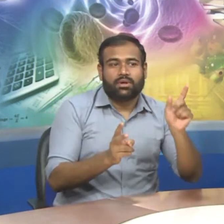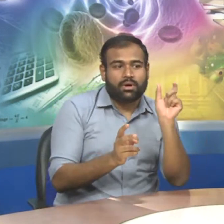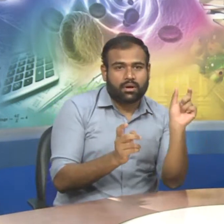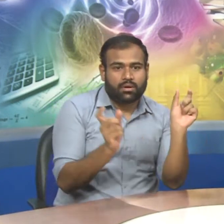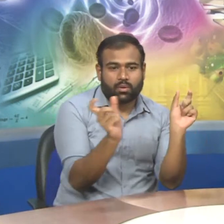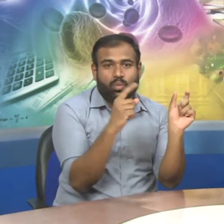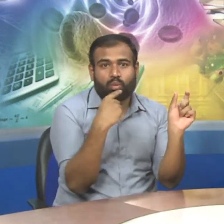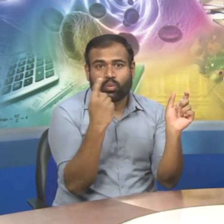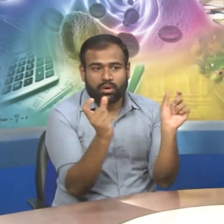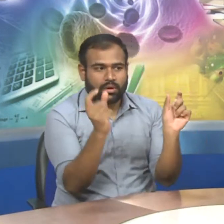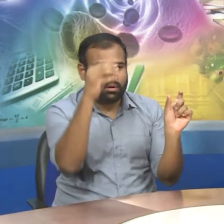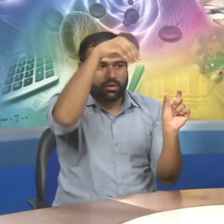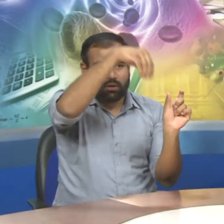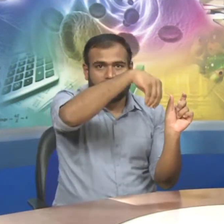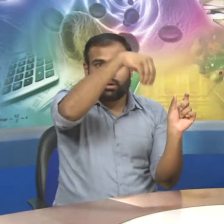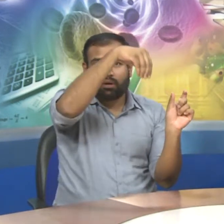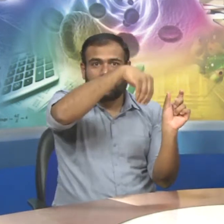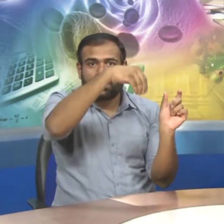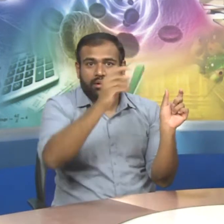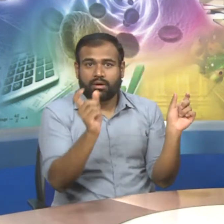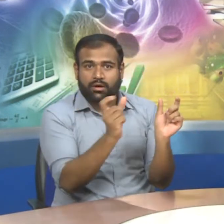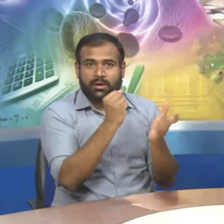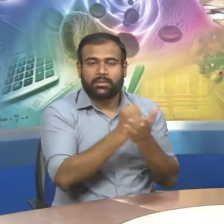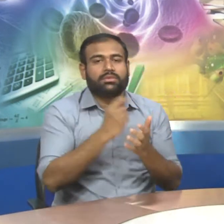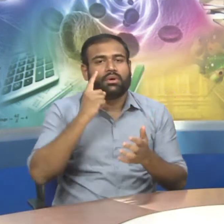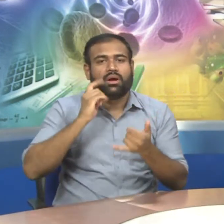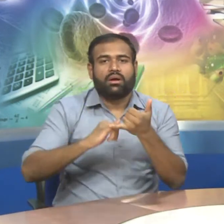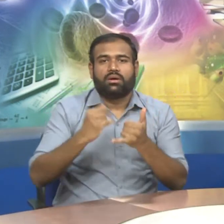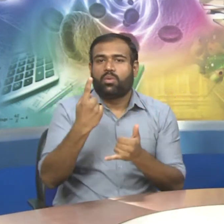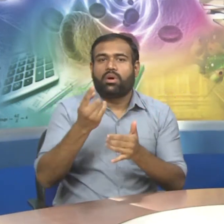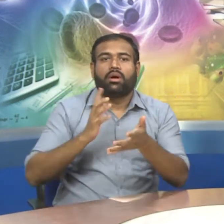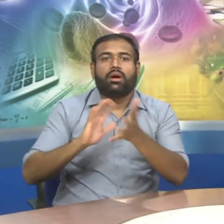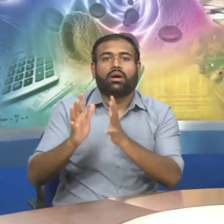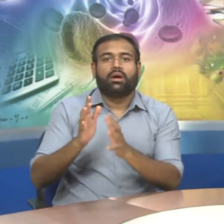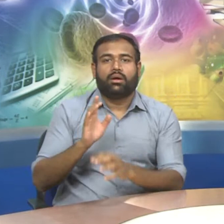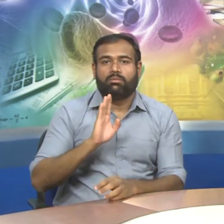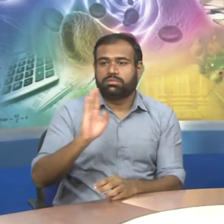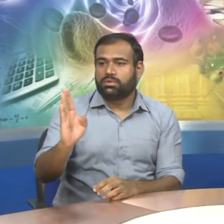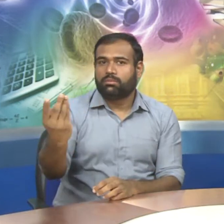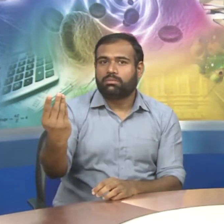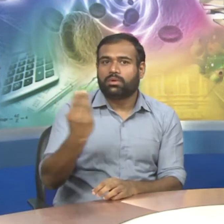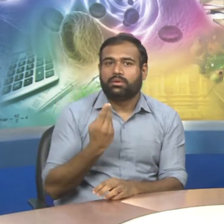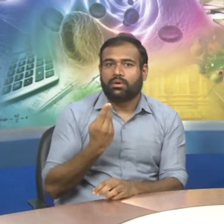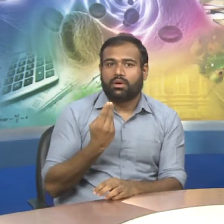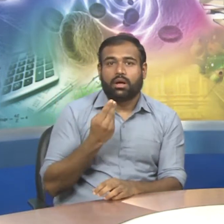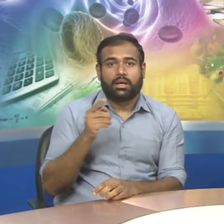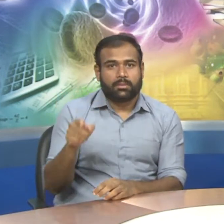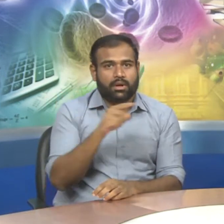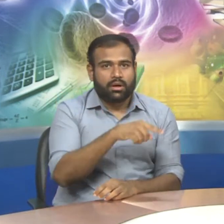But in English, it will be different. In English, there will be some grammar rules or some new